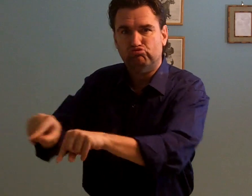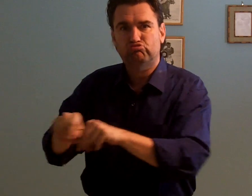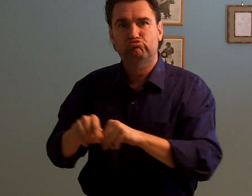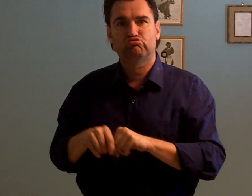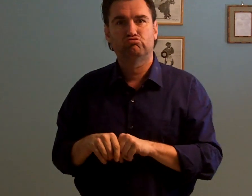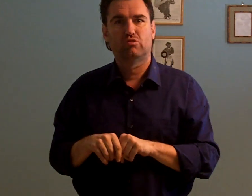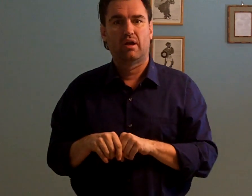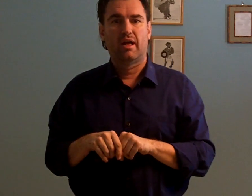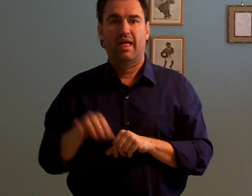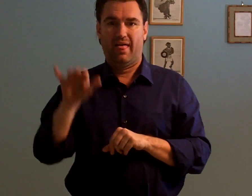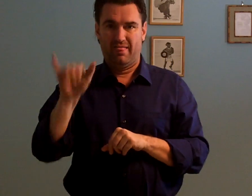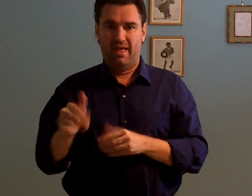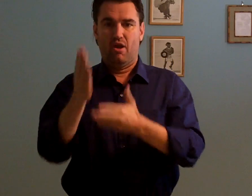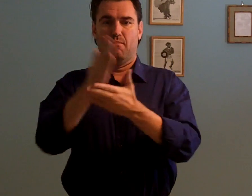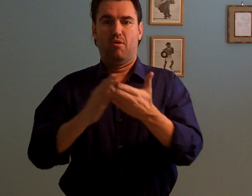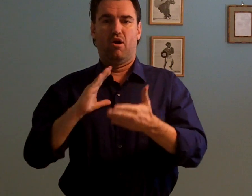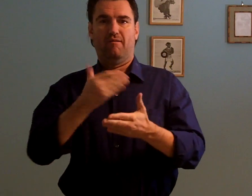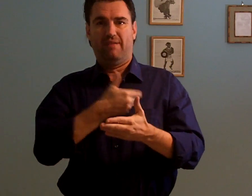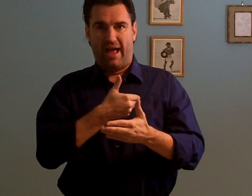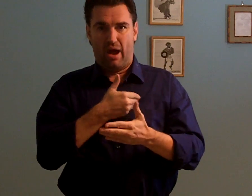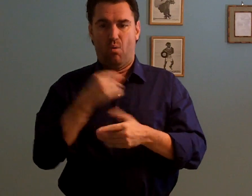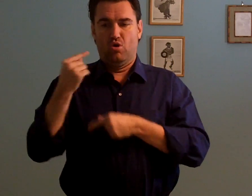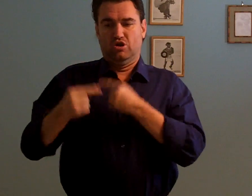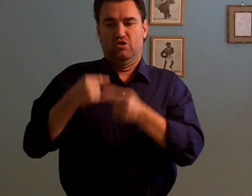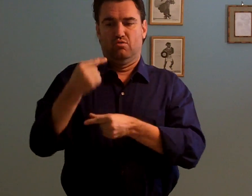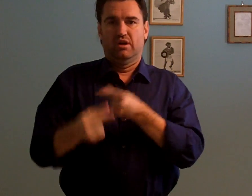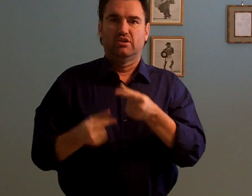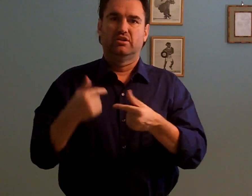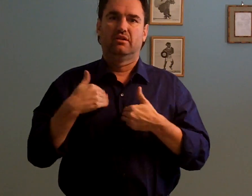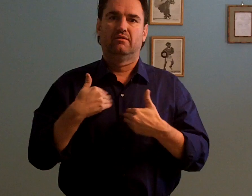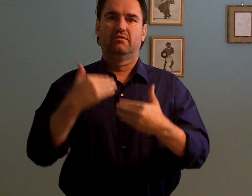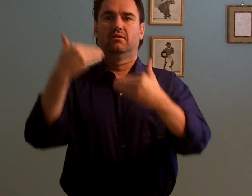of a generation that has borne the heaviest share of the burden since that September day.